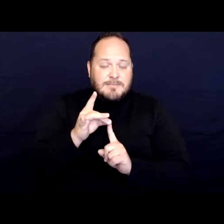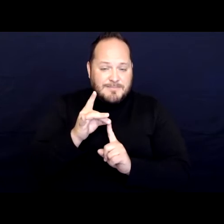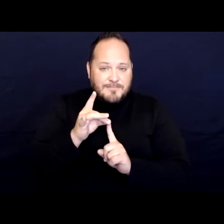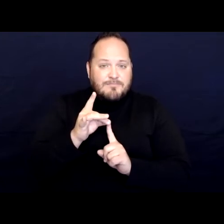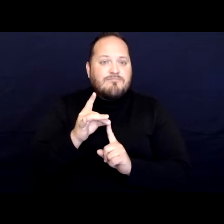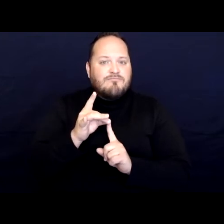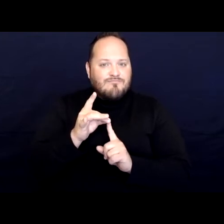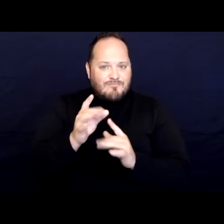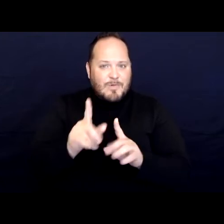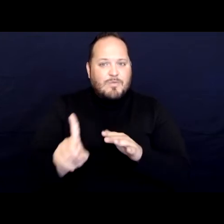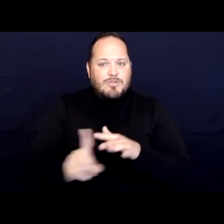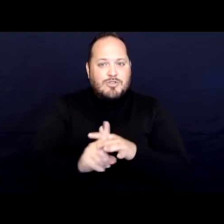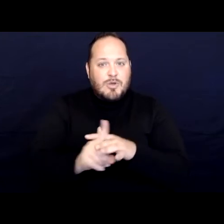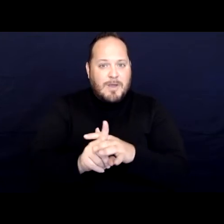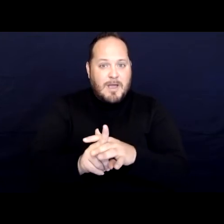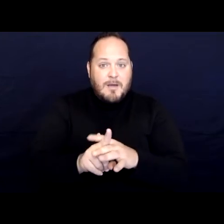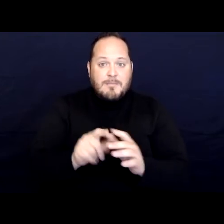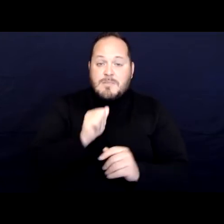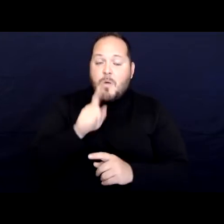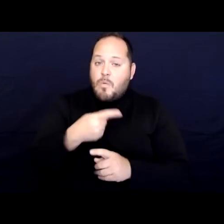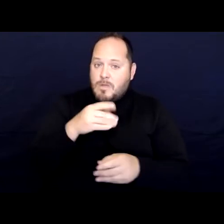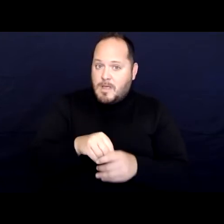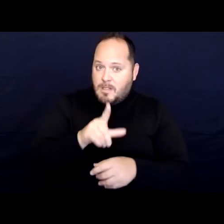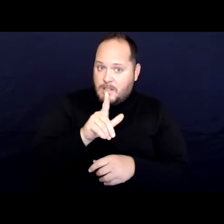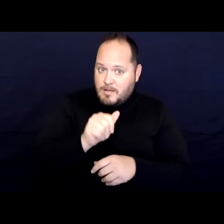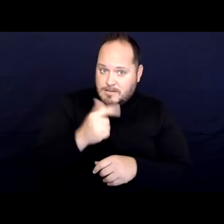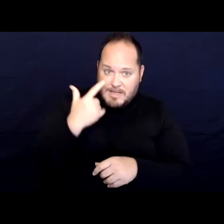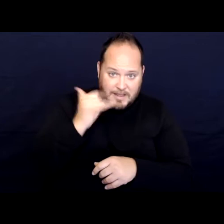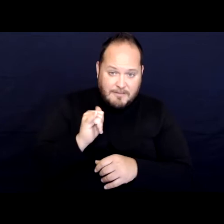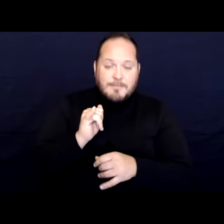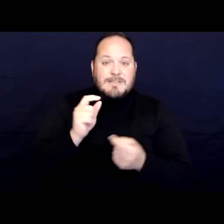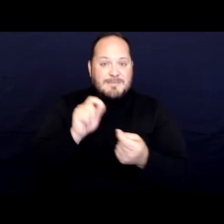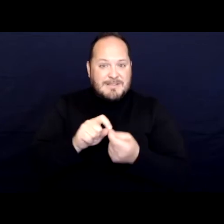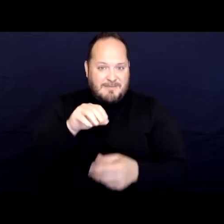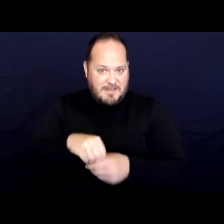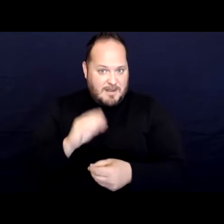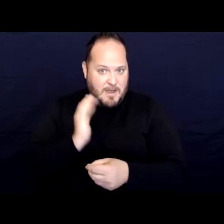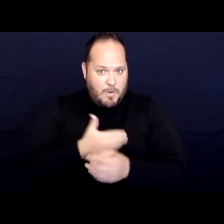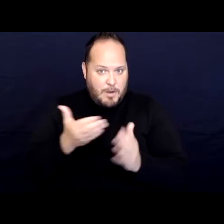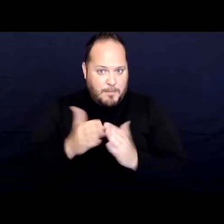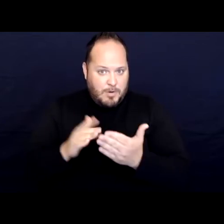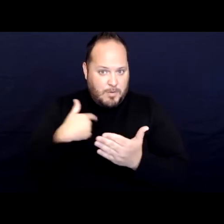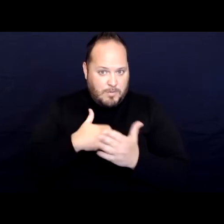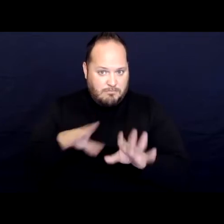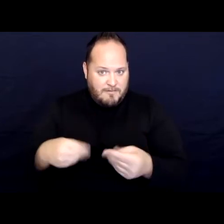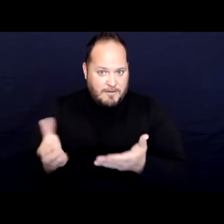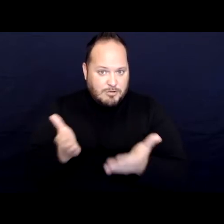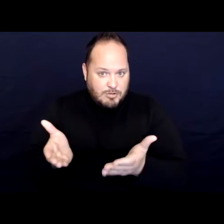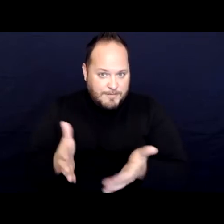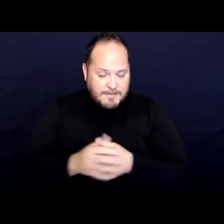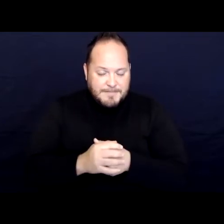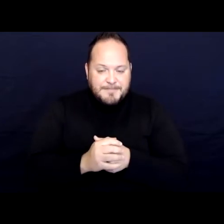were showing up in not only in Los Angeles, but specifically in the communities that we were serving. We